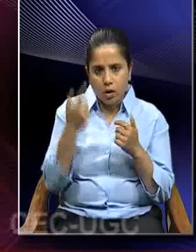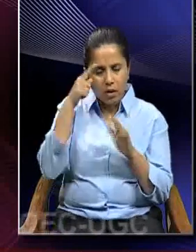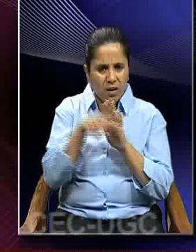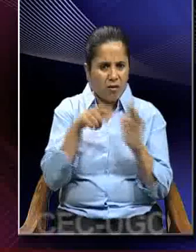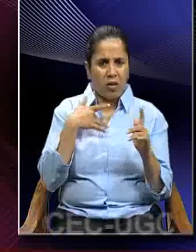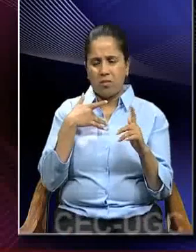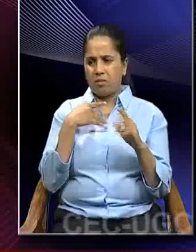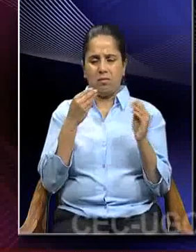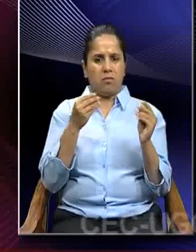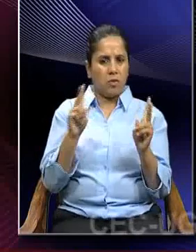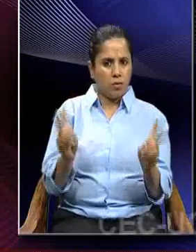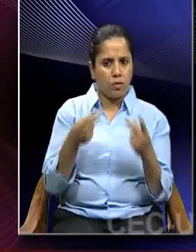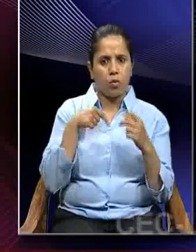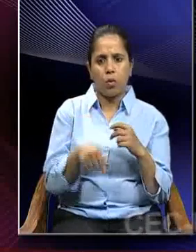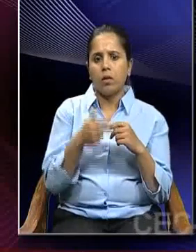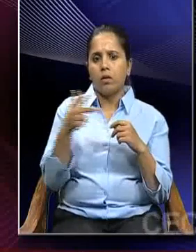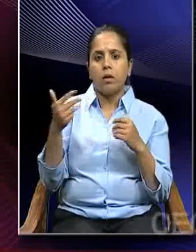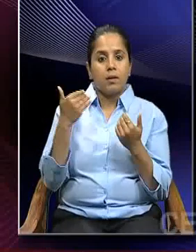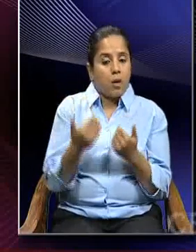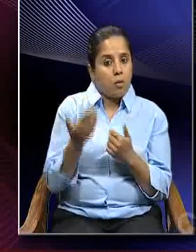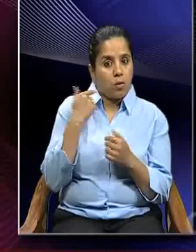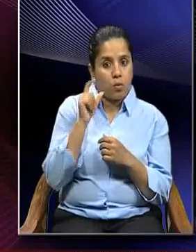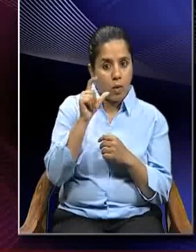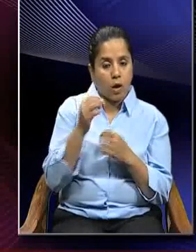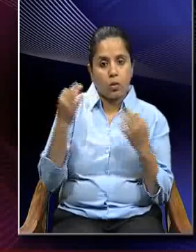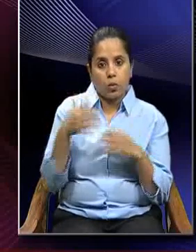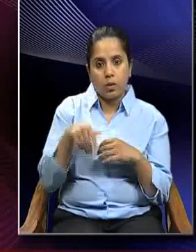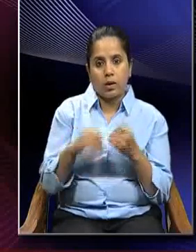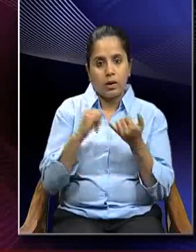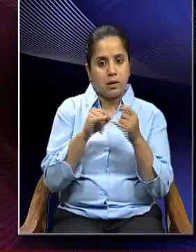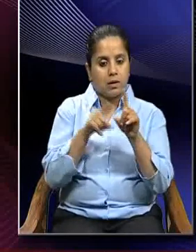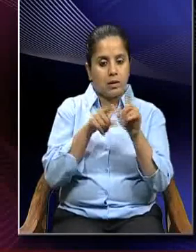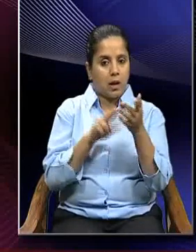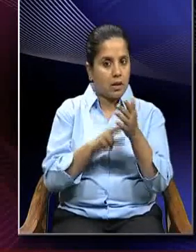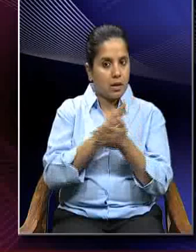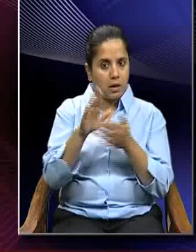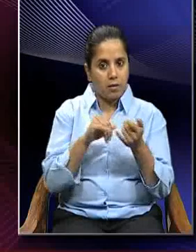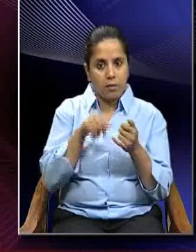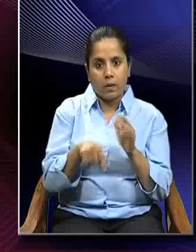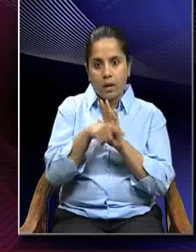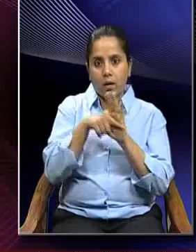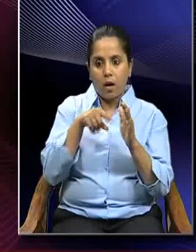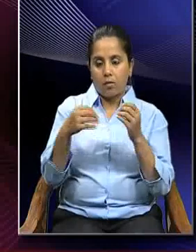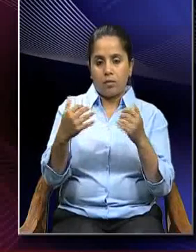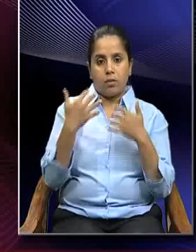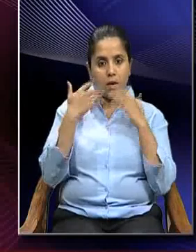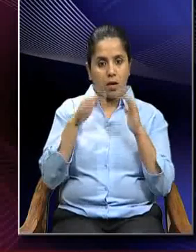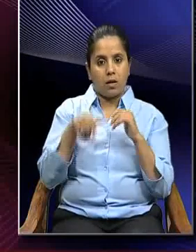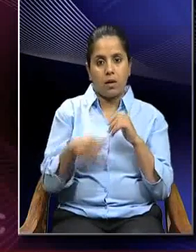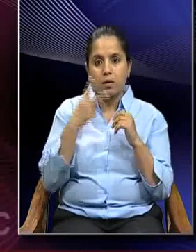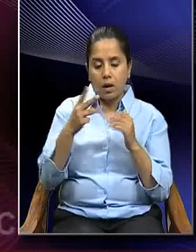we use a new term increasingly nowadays, which is a synthesis of negative energy, and we call it